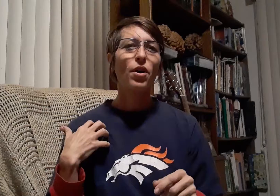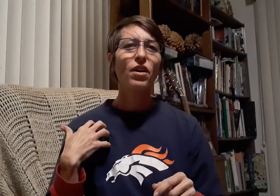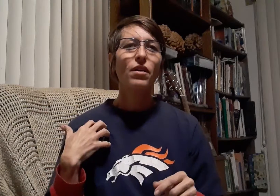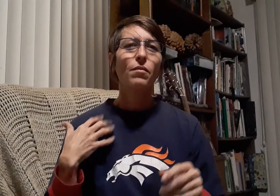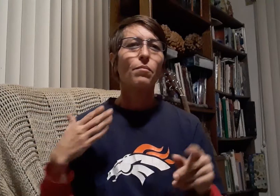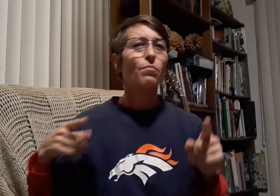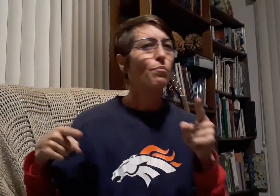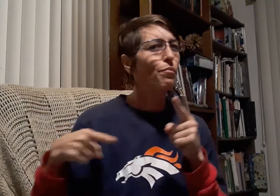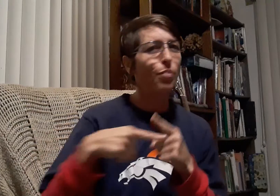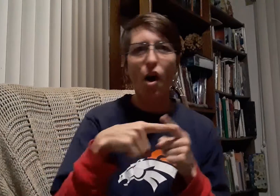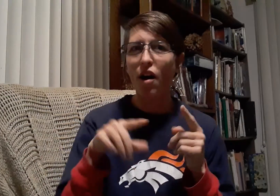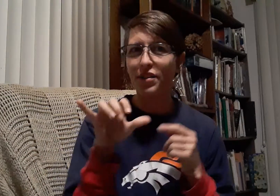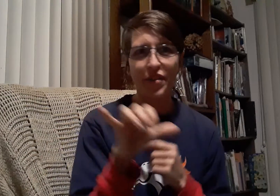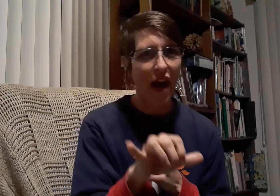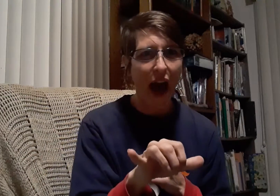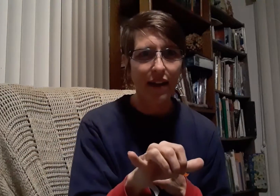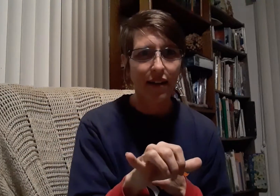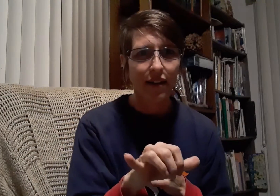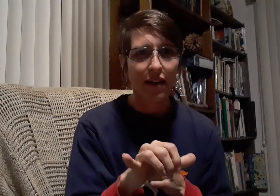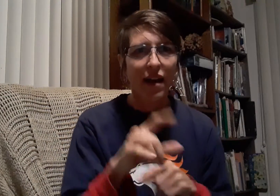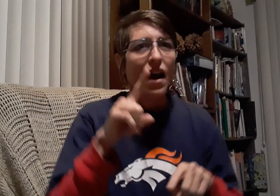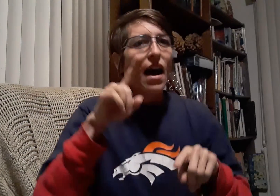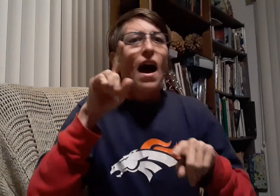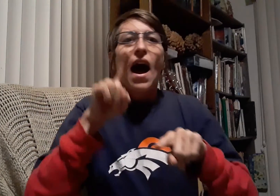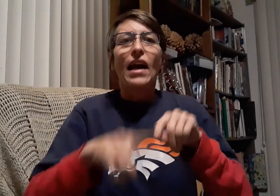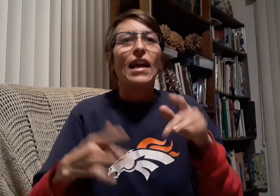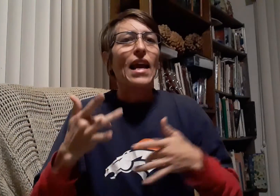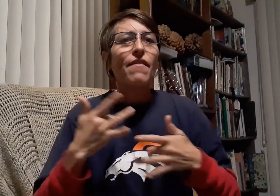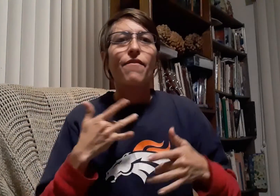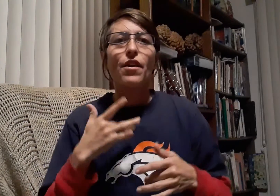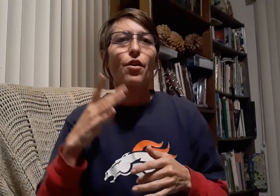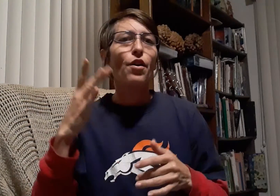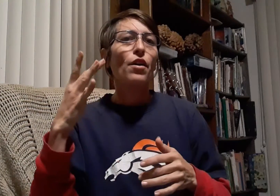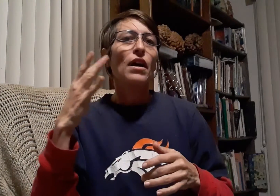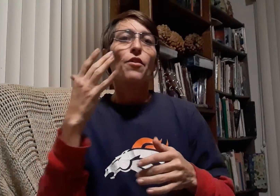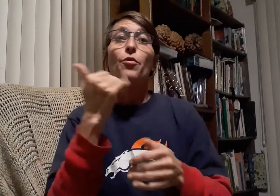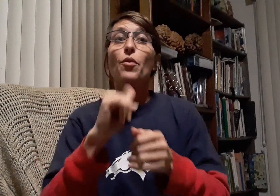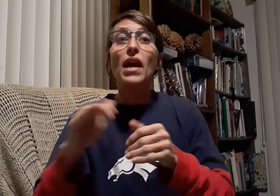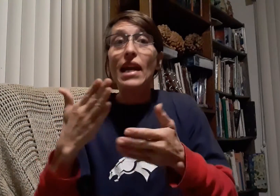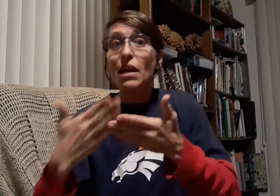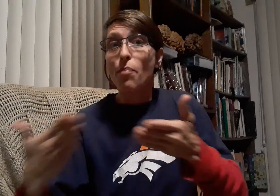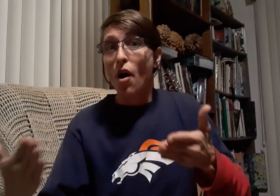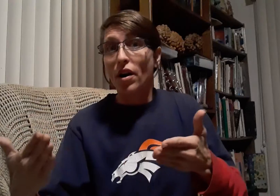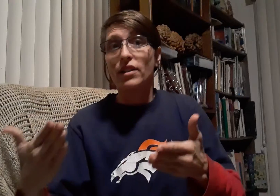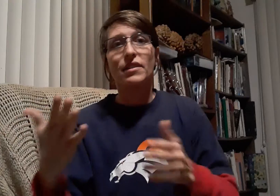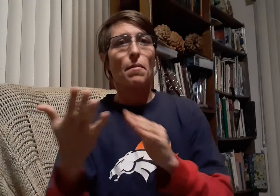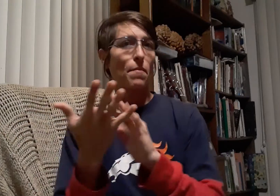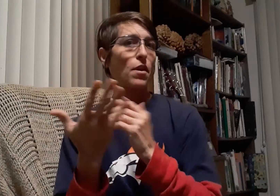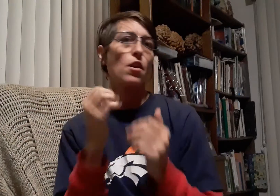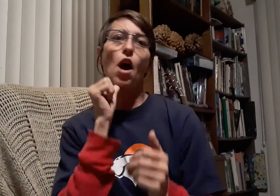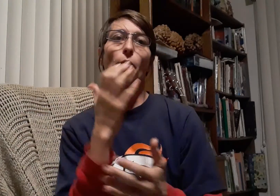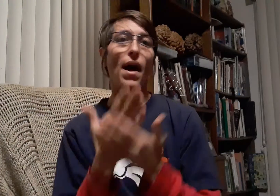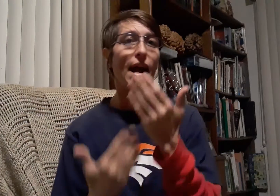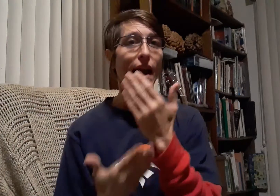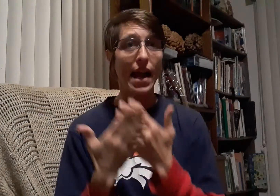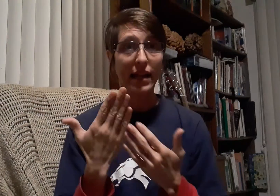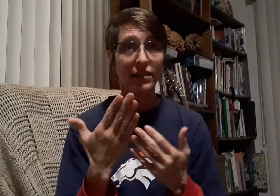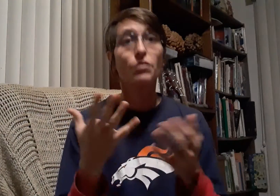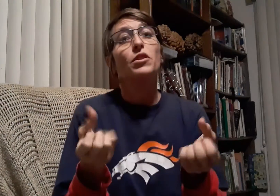Armor blocks that. I can't feel through any parts. Not my hands, which I